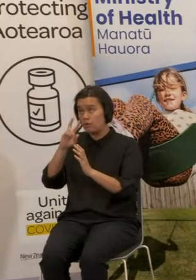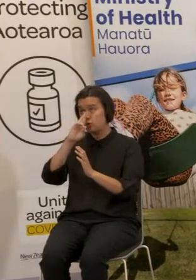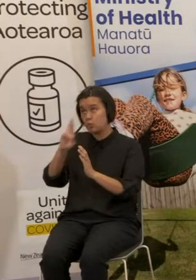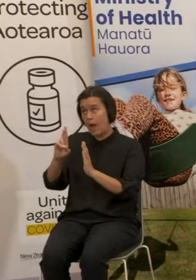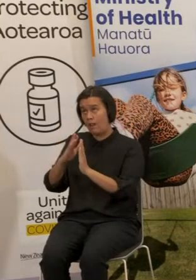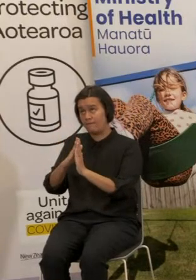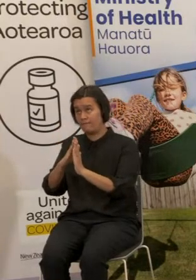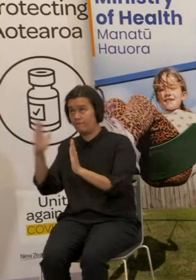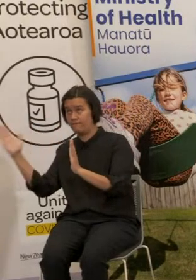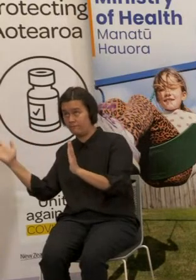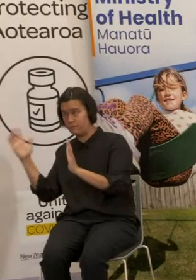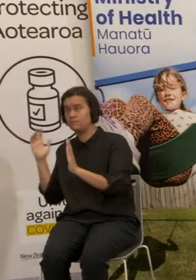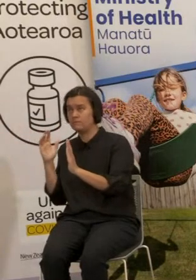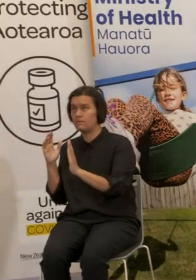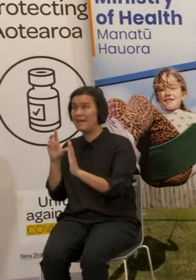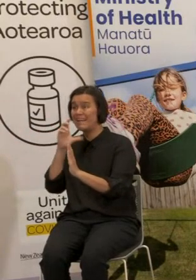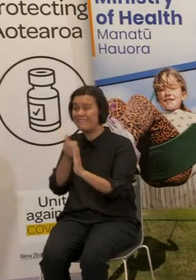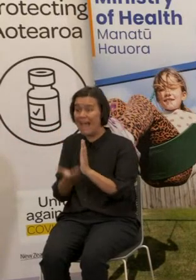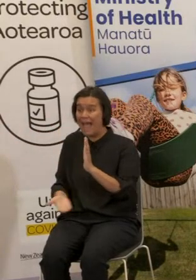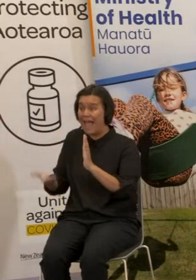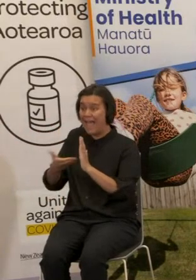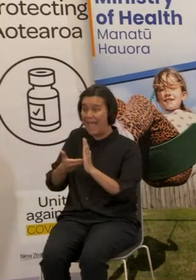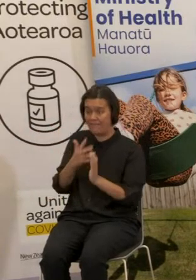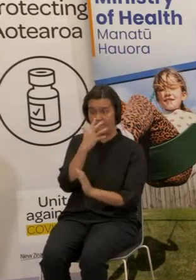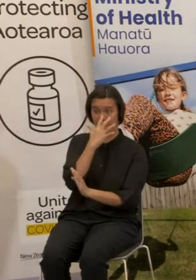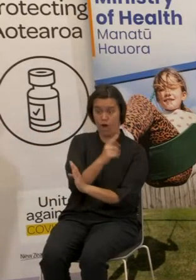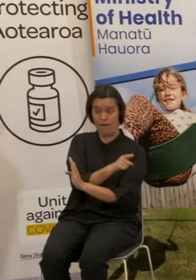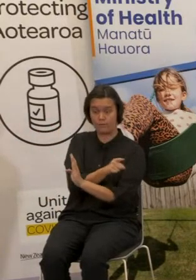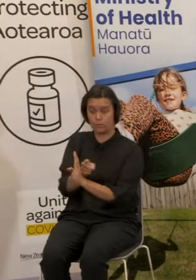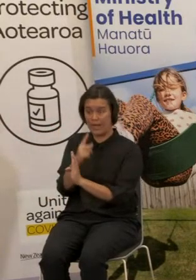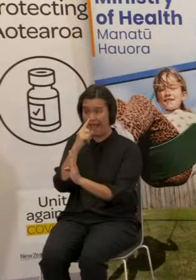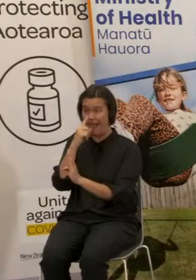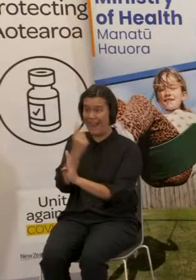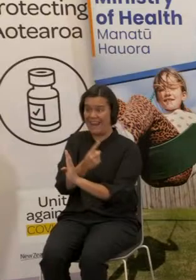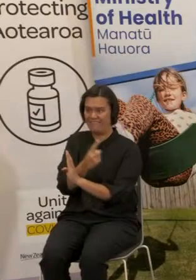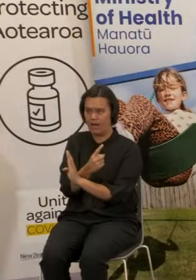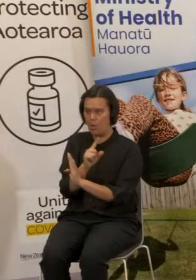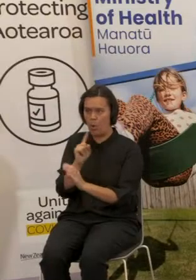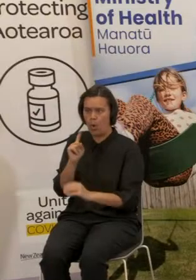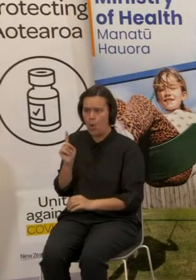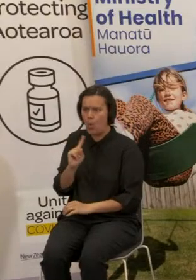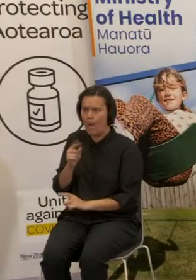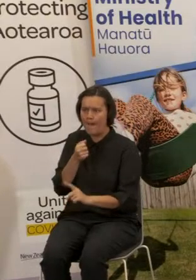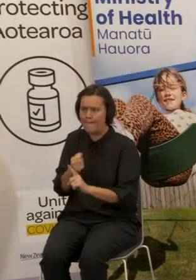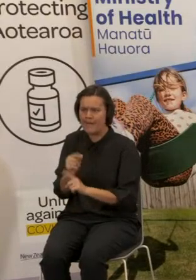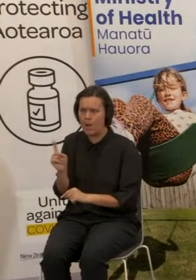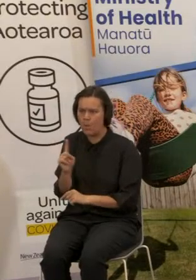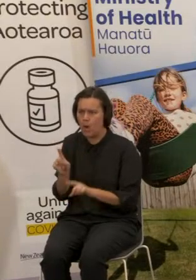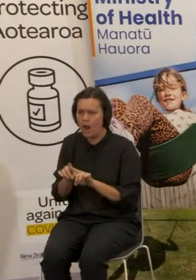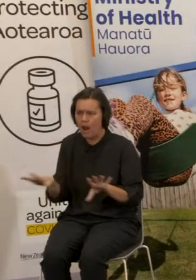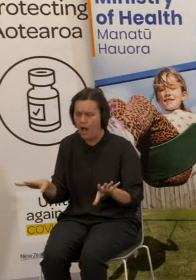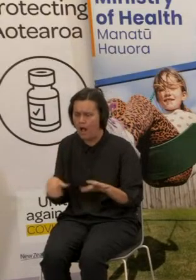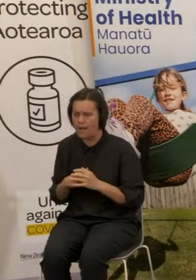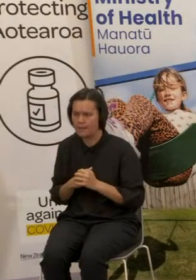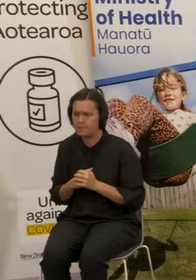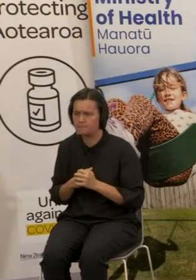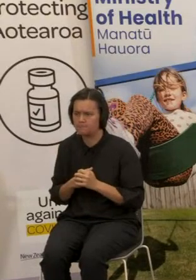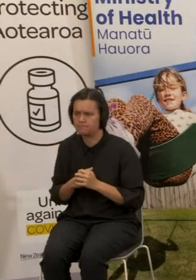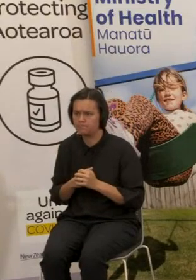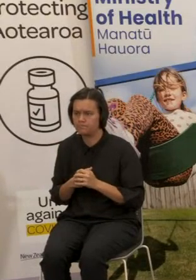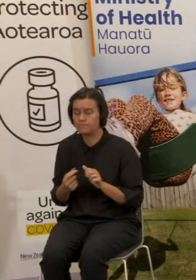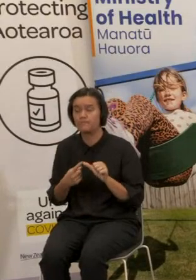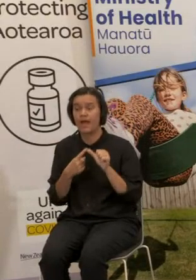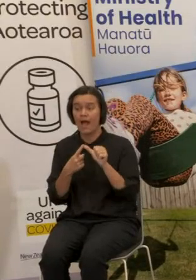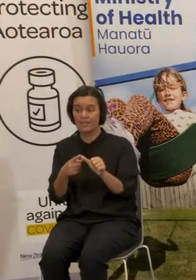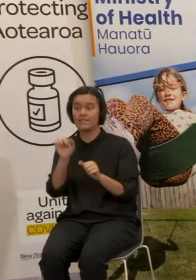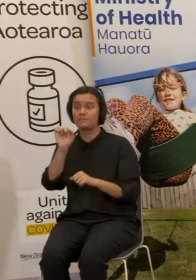deaths, hospitalisations, actually reduced quite significantly. Yeah, well, I'll start and I really value Nikki's comments on this too. So, yes, so